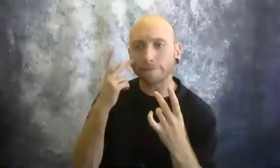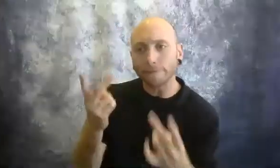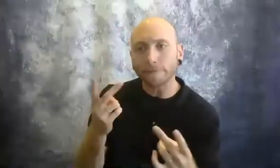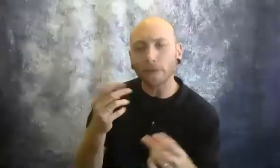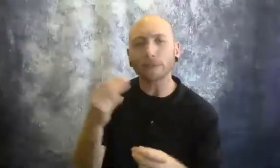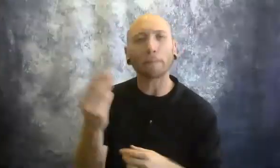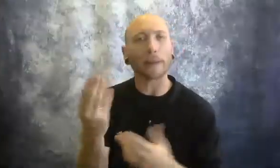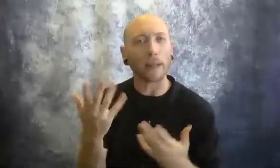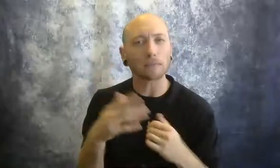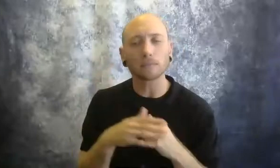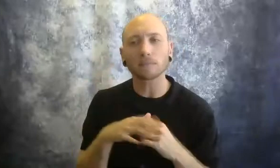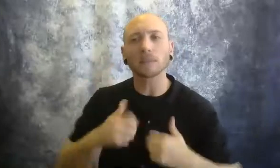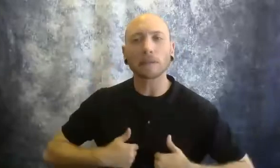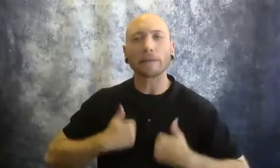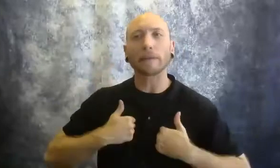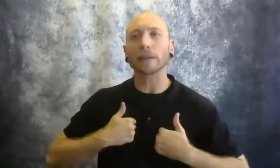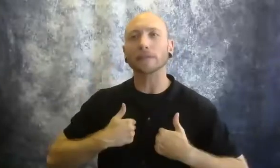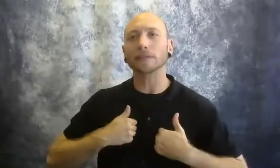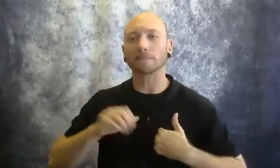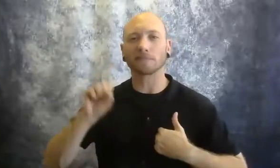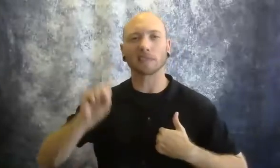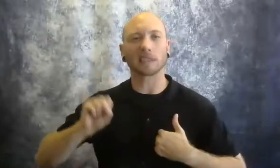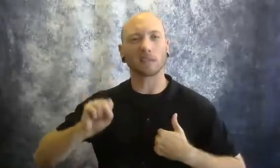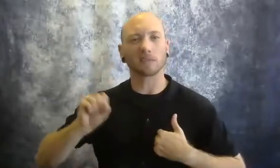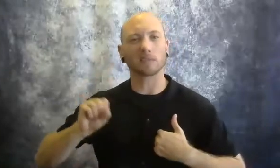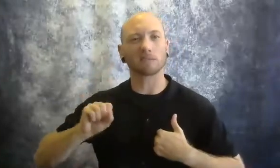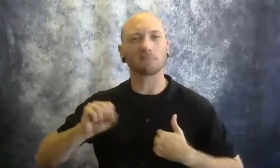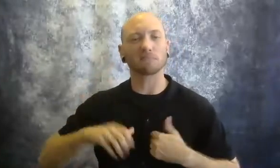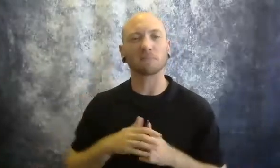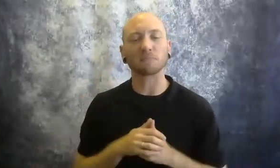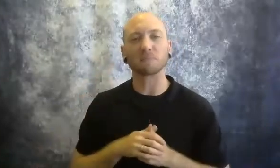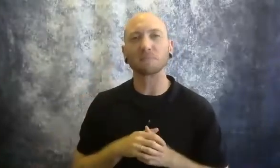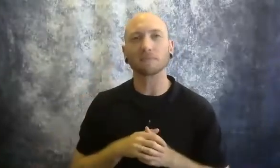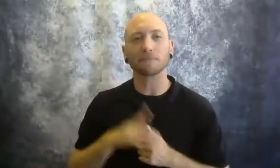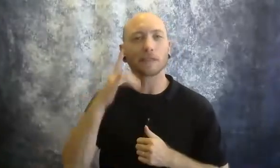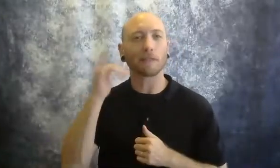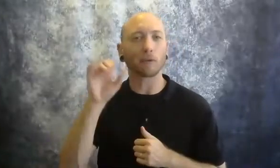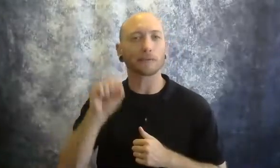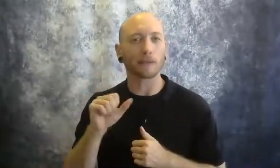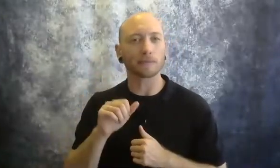so we made an appointment, and I went down there on a Monday. Living down in Leisure World,